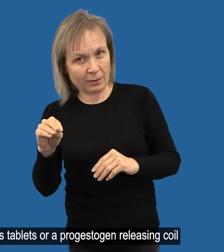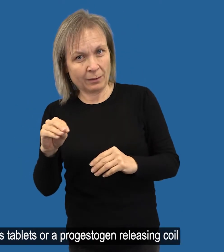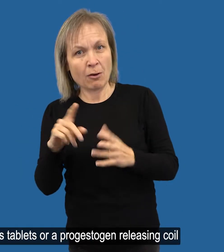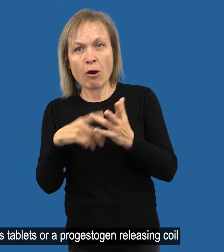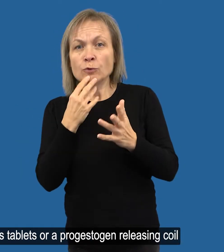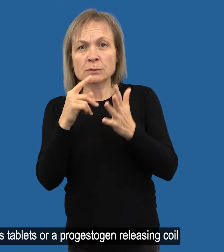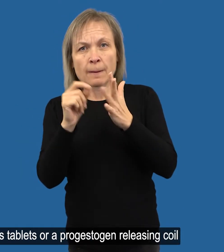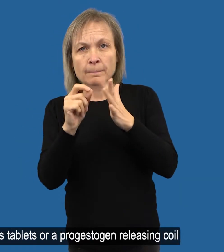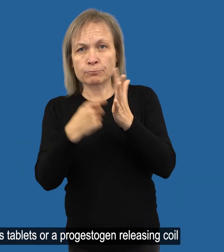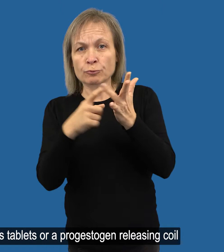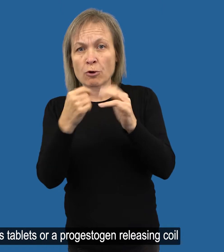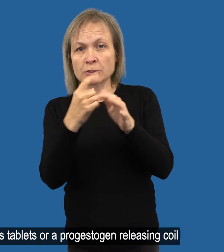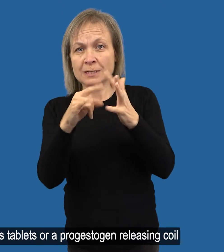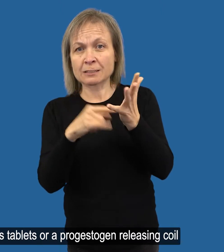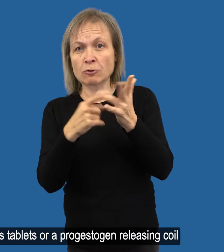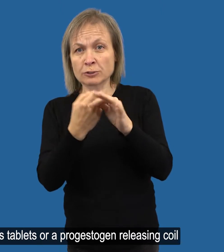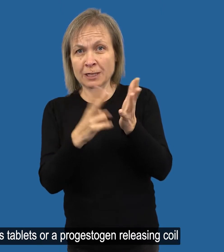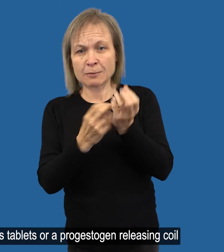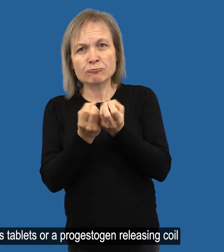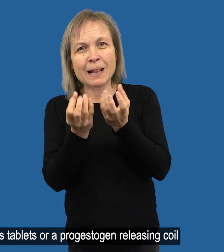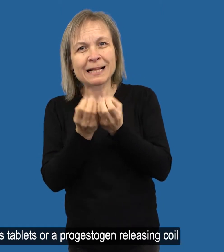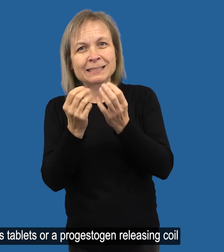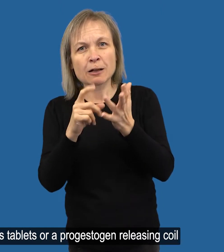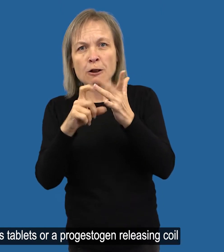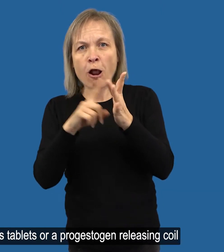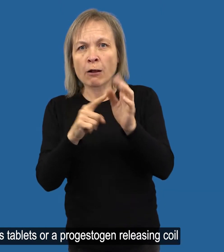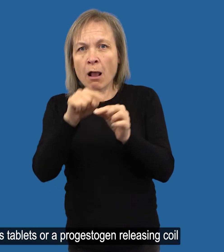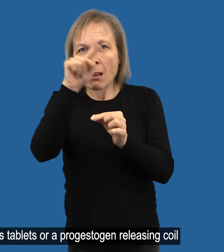separately as tablets or a progestogen-releasing coil.